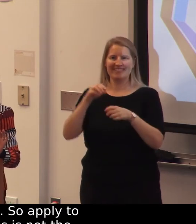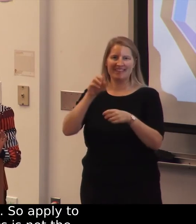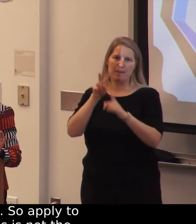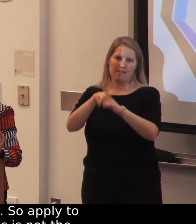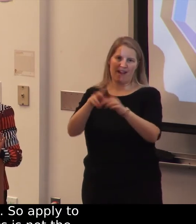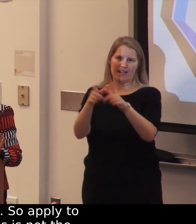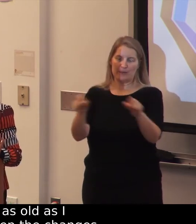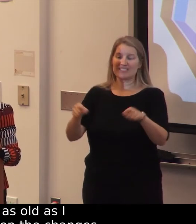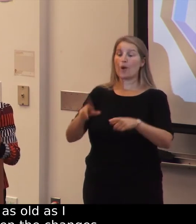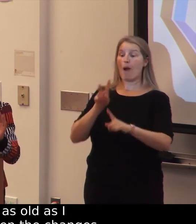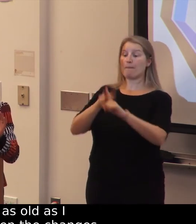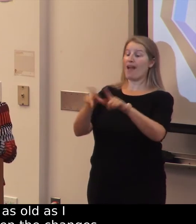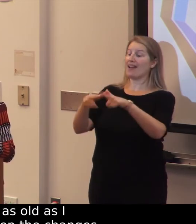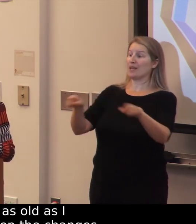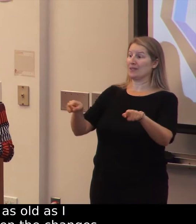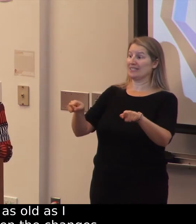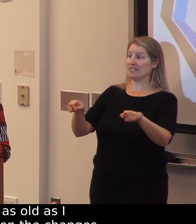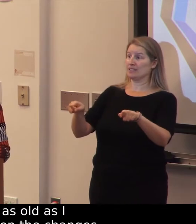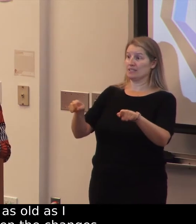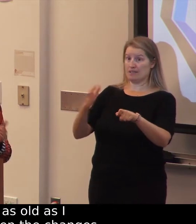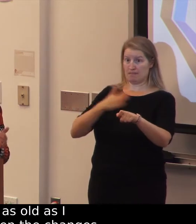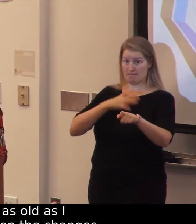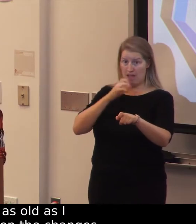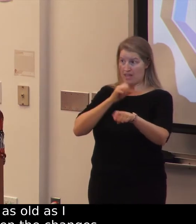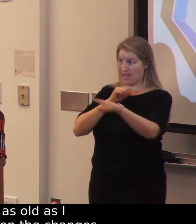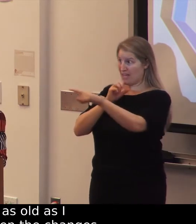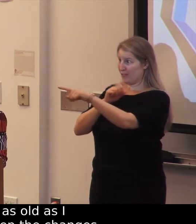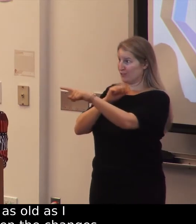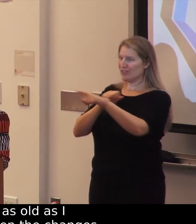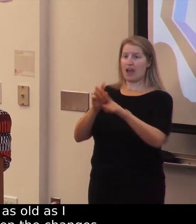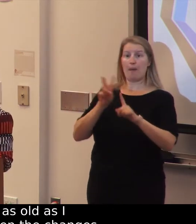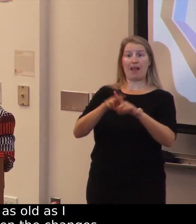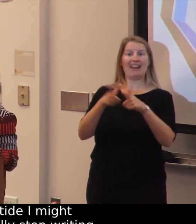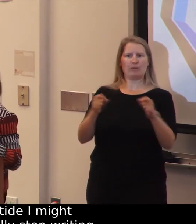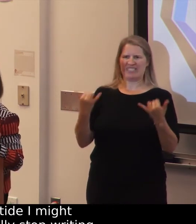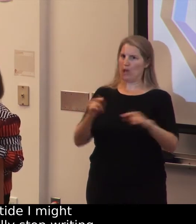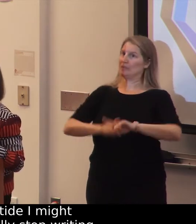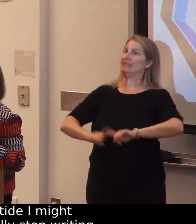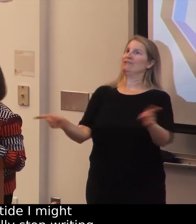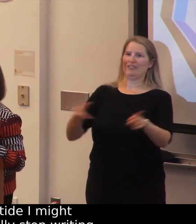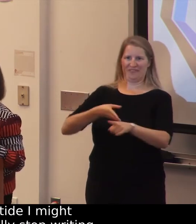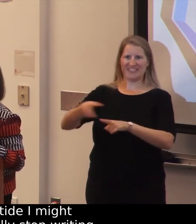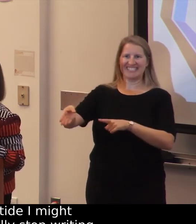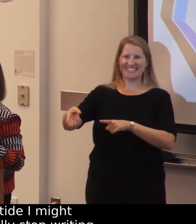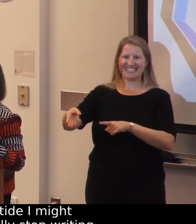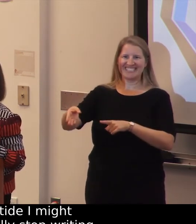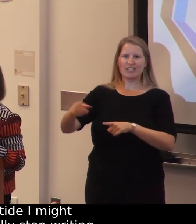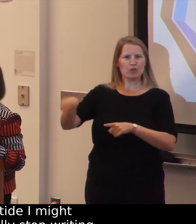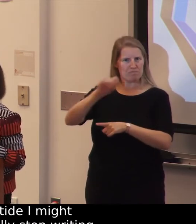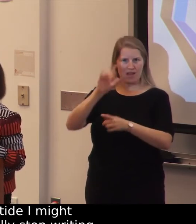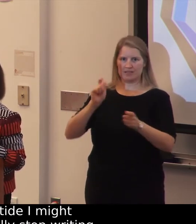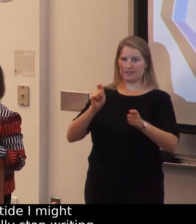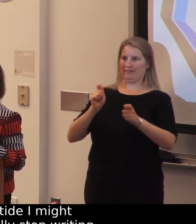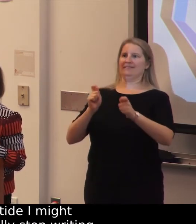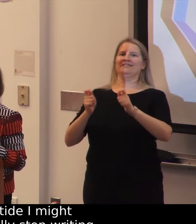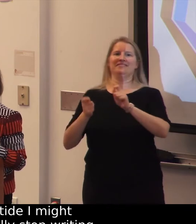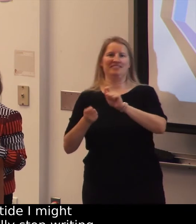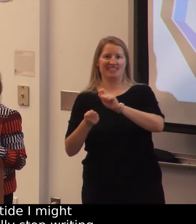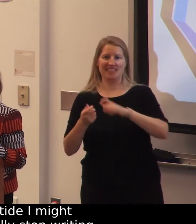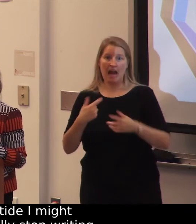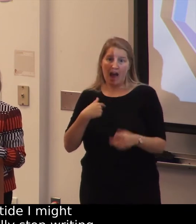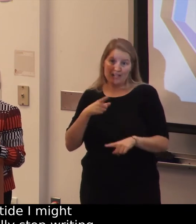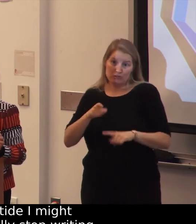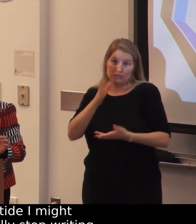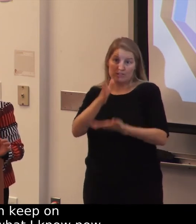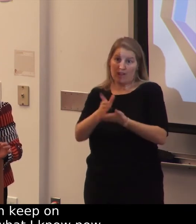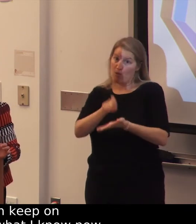old applied linguistics. If you're as old as I am, I have seen the changes, right? So if I'm not changing with the tide, I might as well actually stop writing,